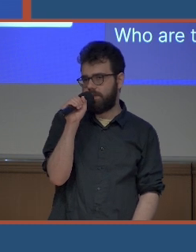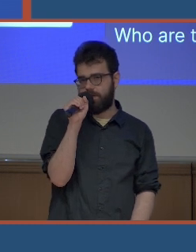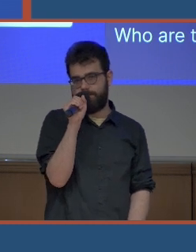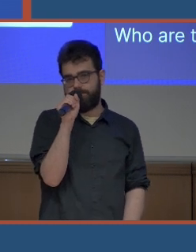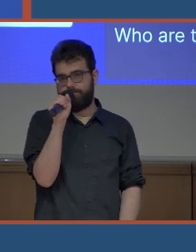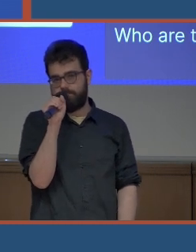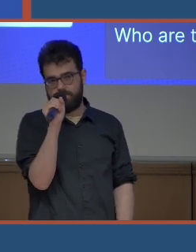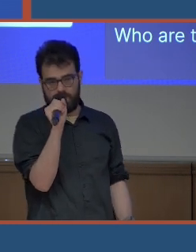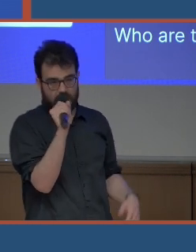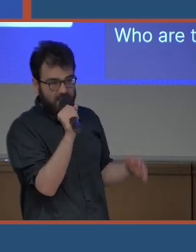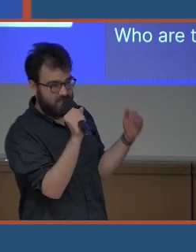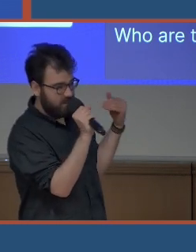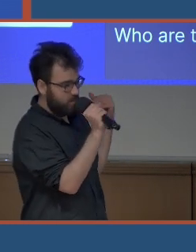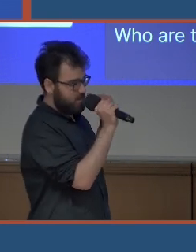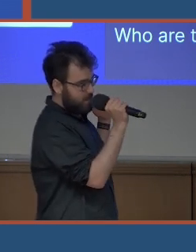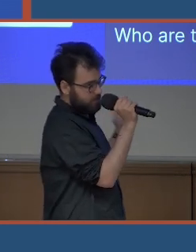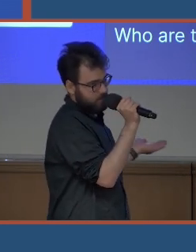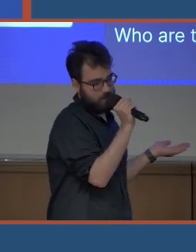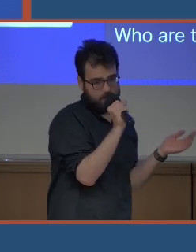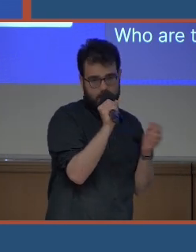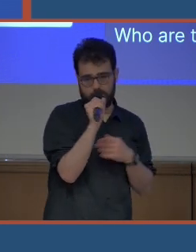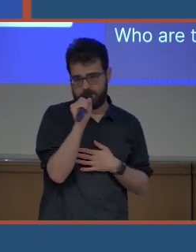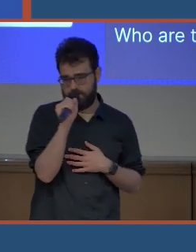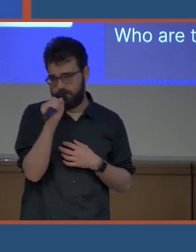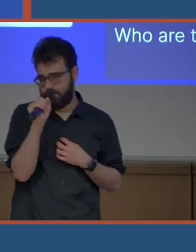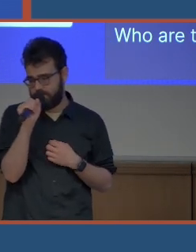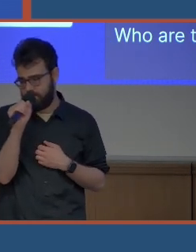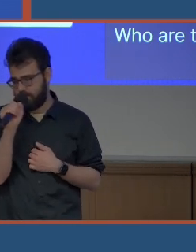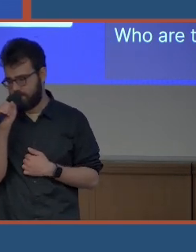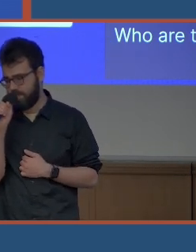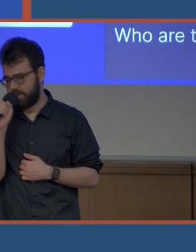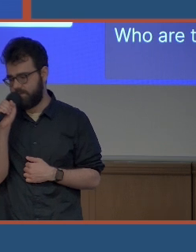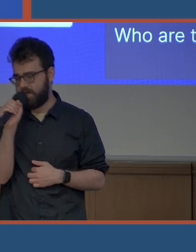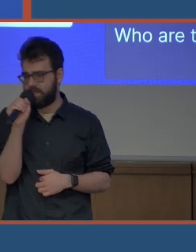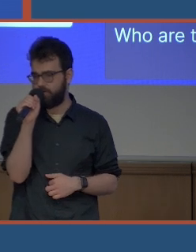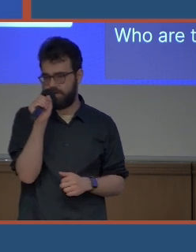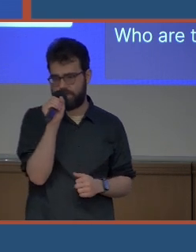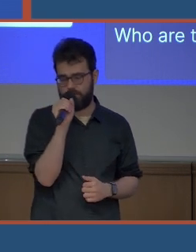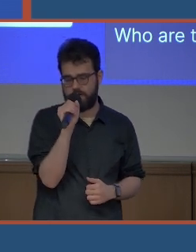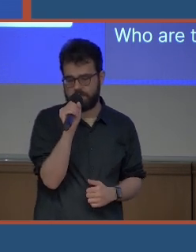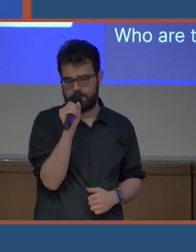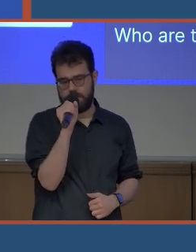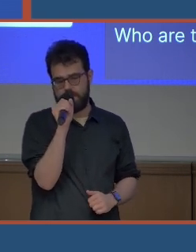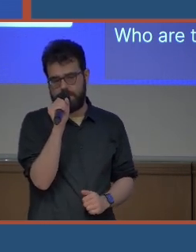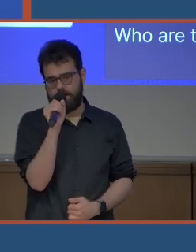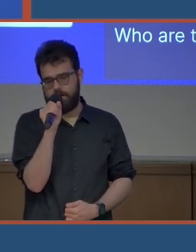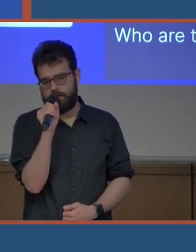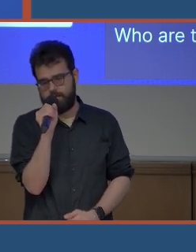channels. I think when you have backgrounds in theoretical linguistics, it might help in some ways,